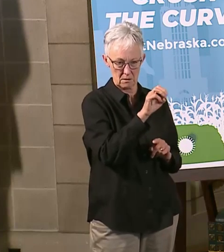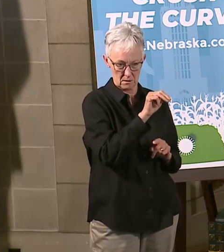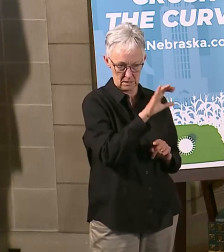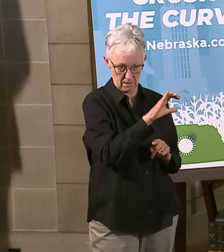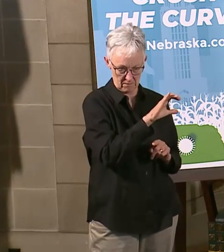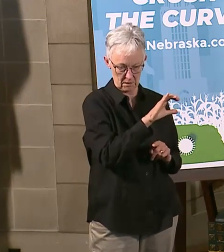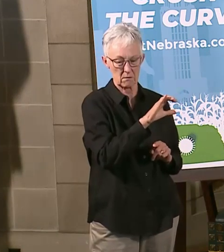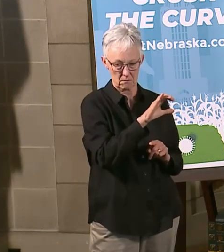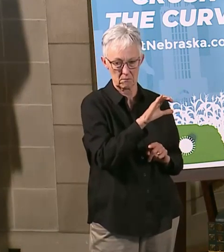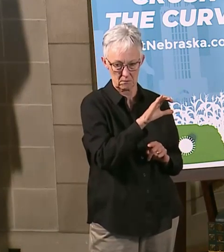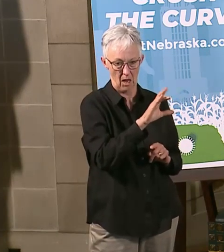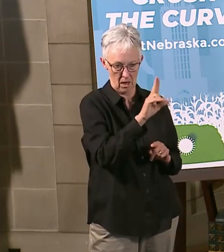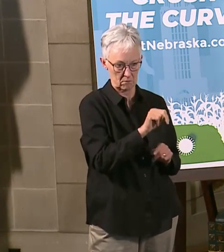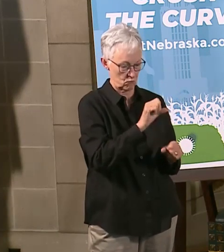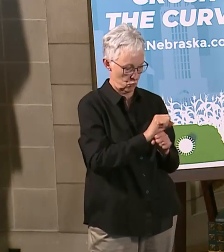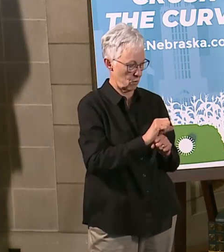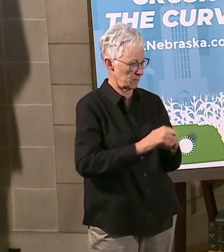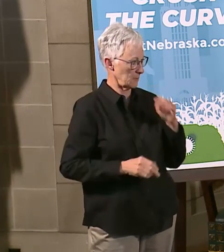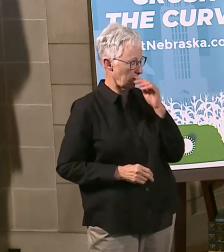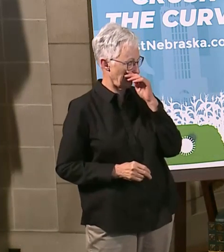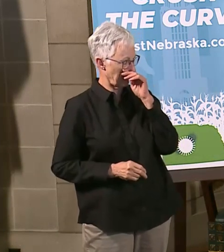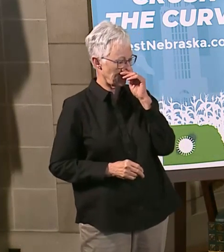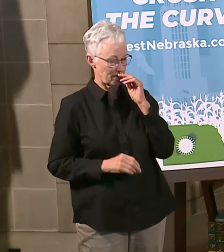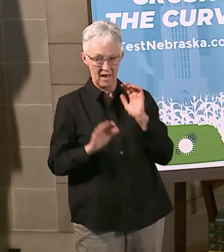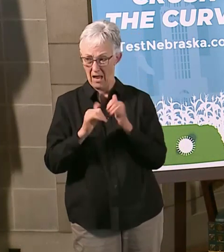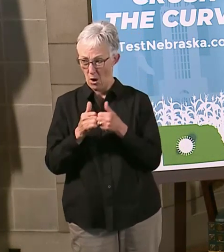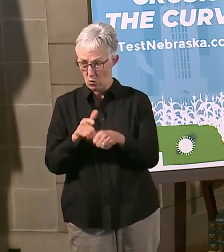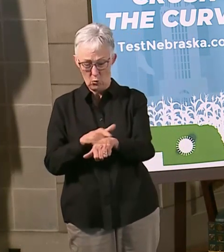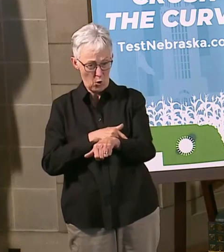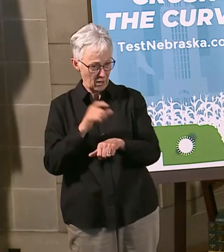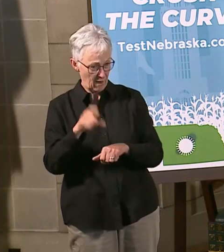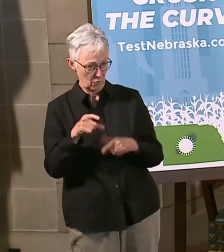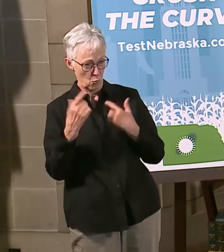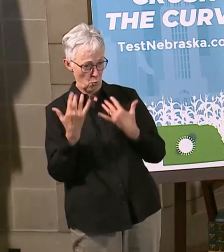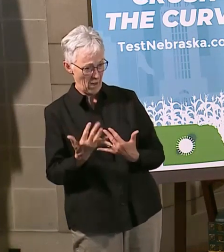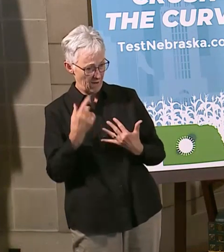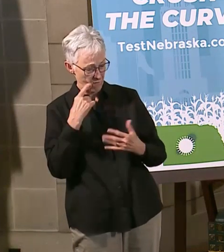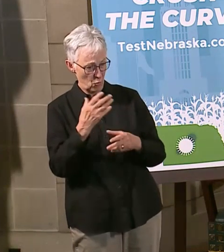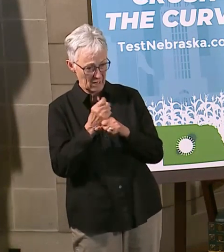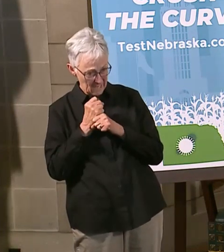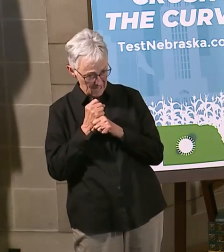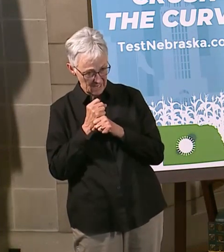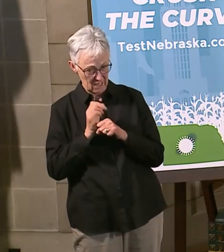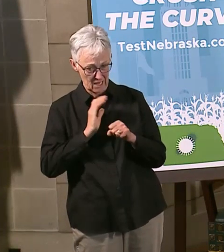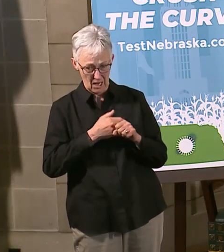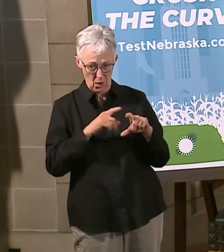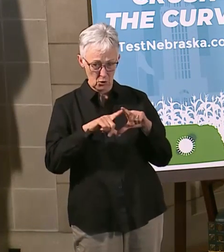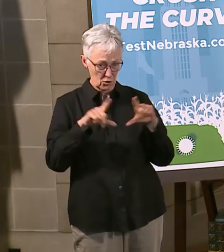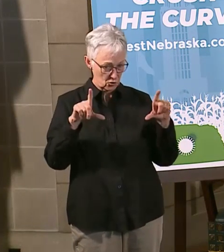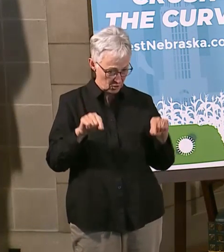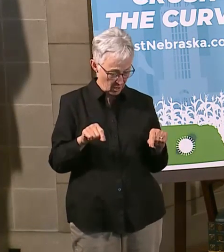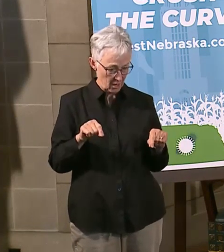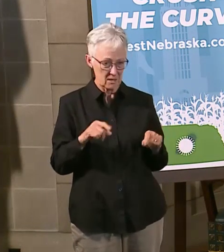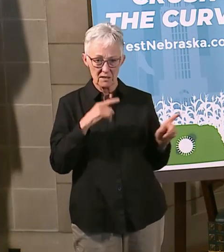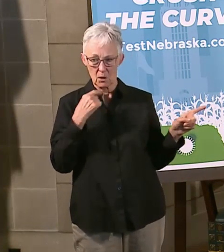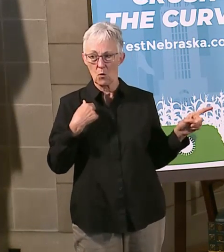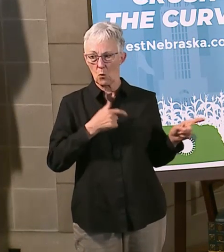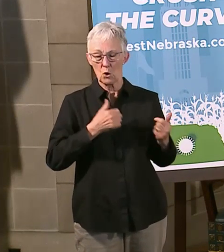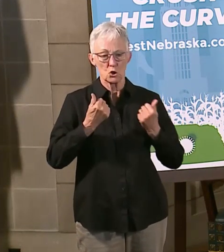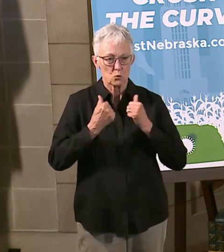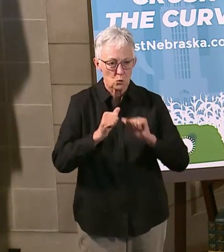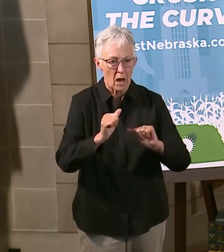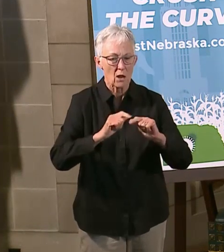to the pandemic's issues. But again, we're trying to get 75% of those processed within 21 to 28 days. I might point out, I think